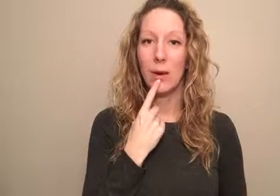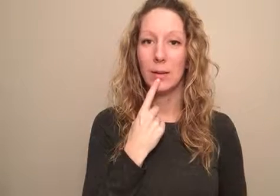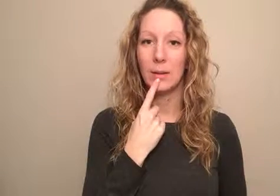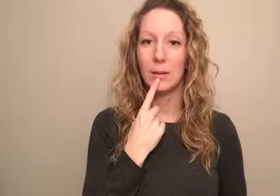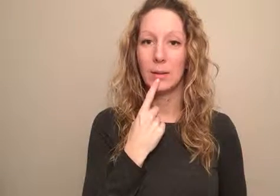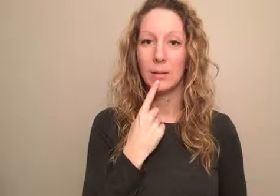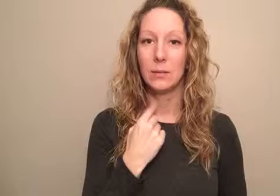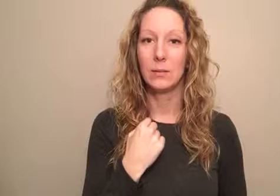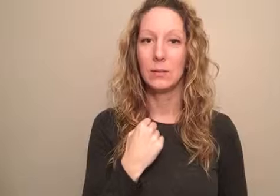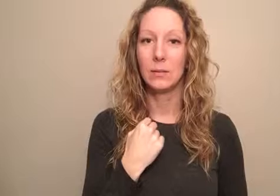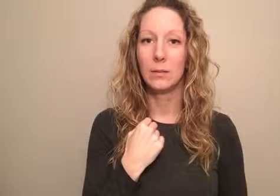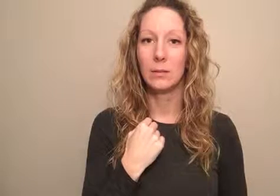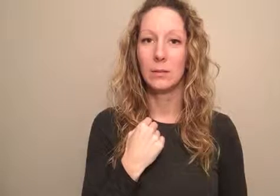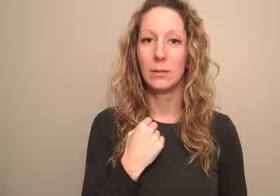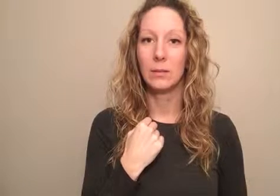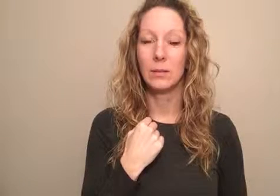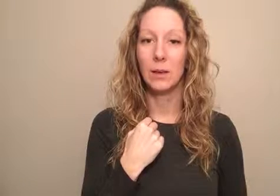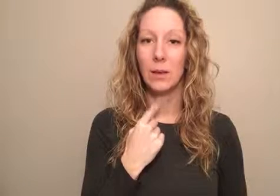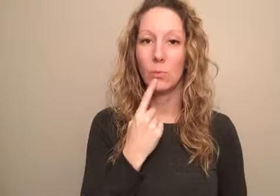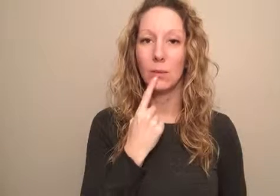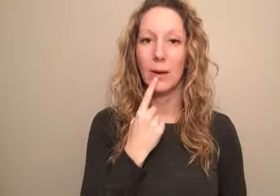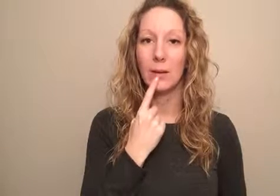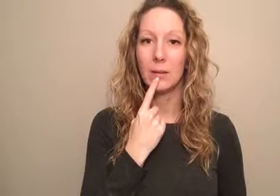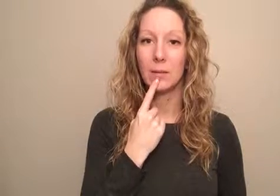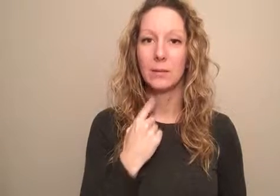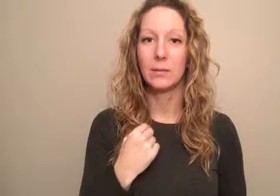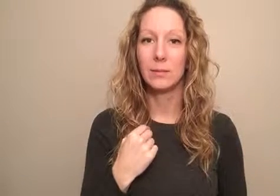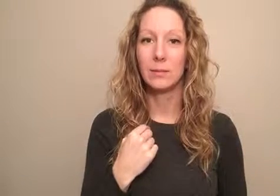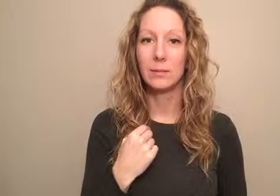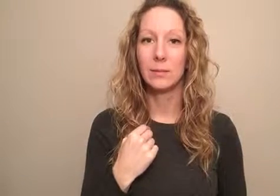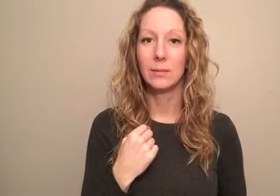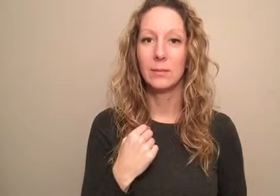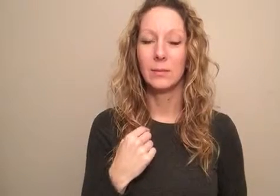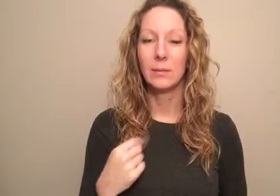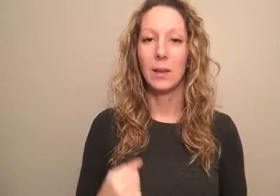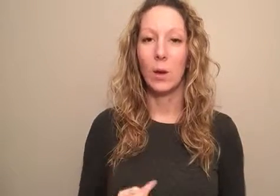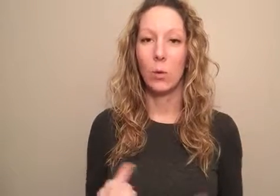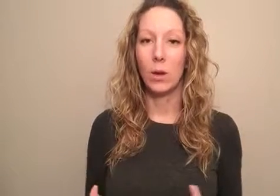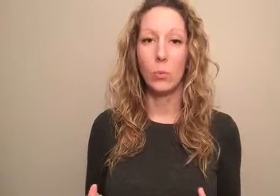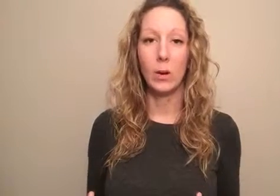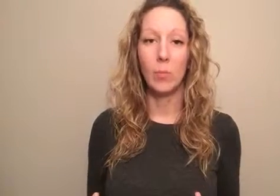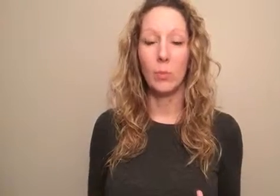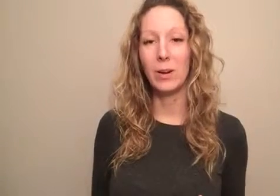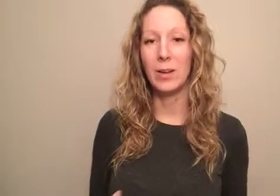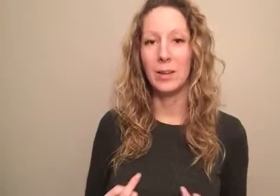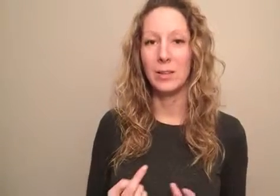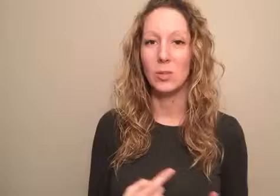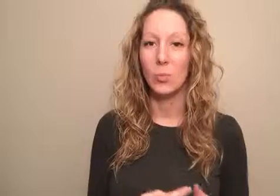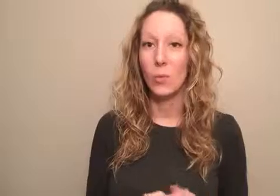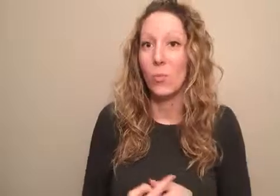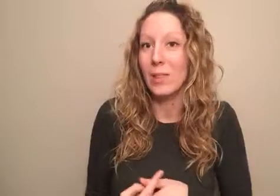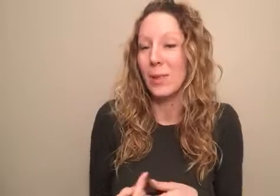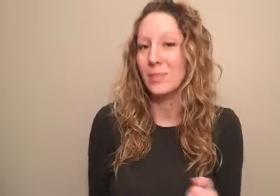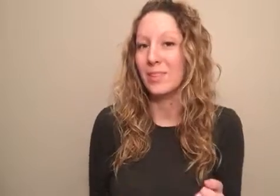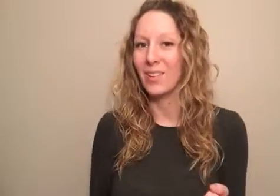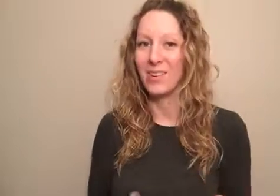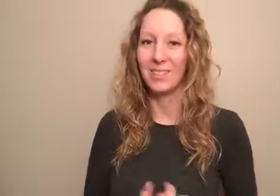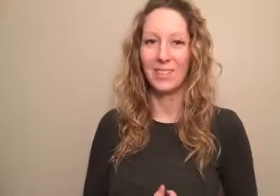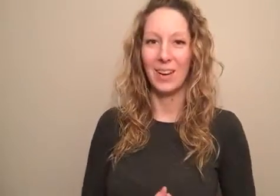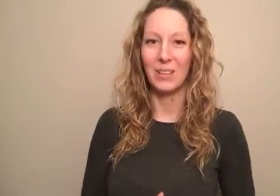red, okay, red. A good way to remember it is you put red lipstick on, right? So